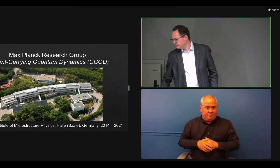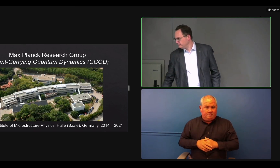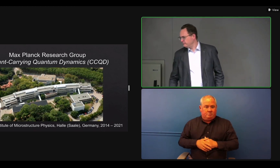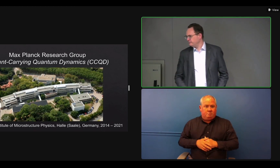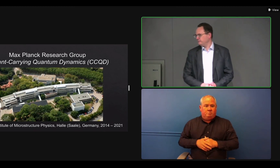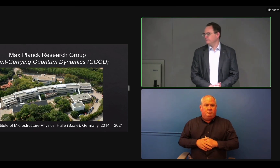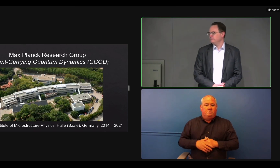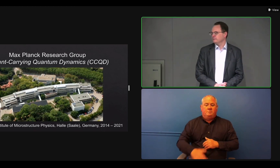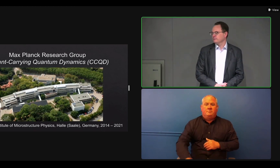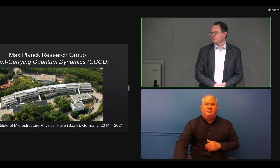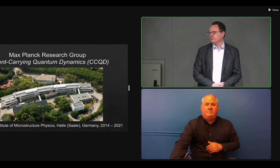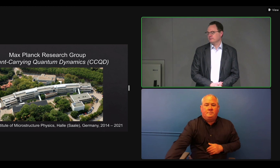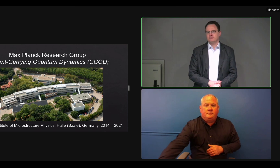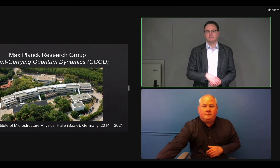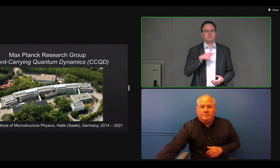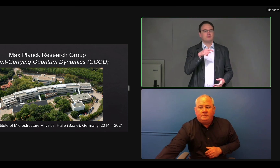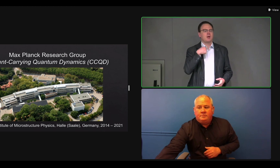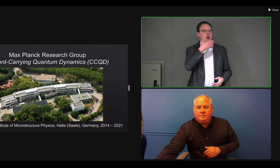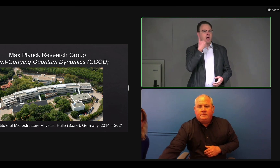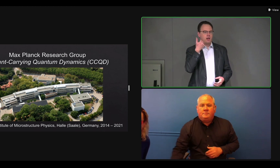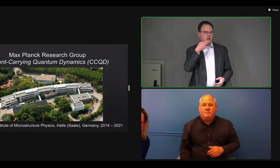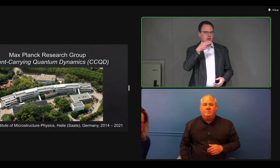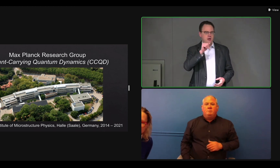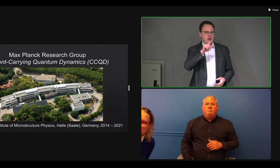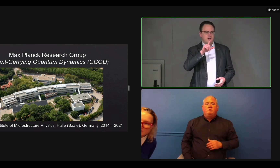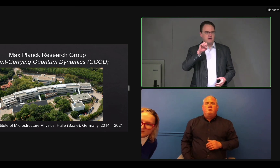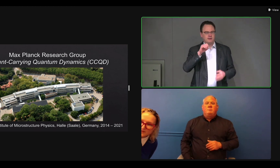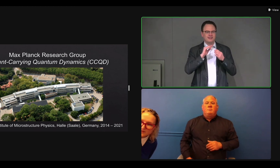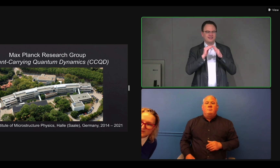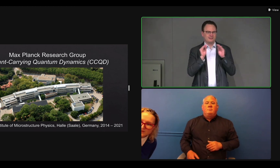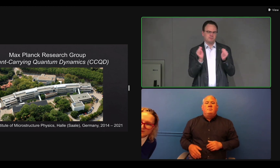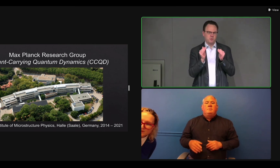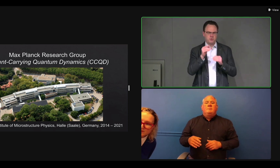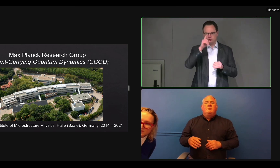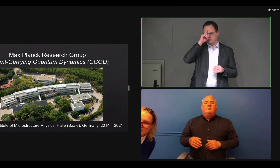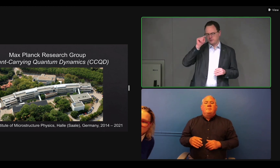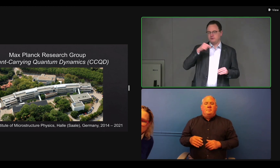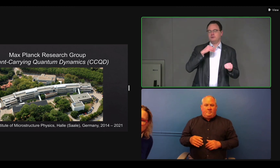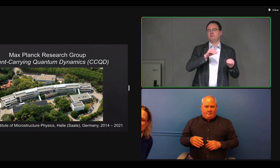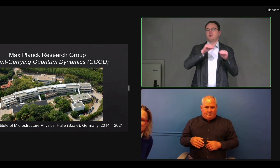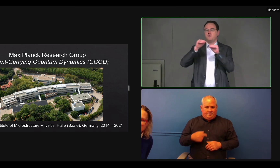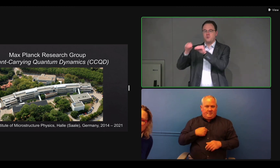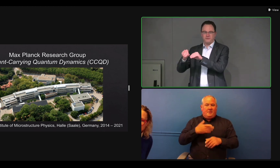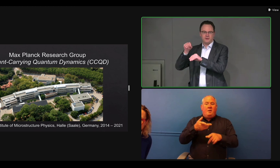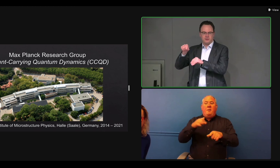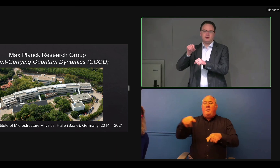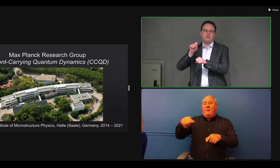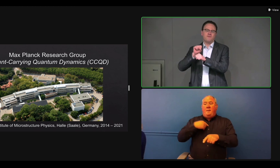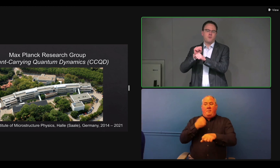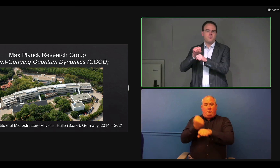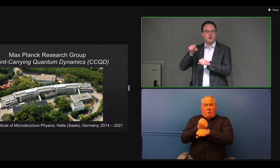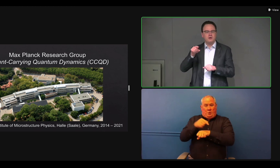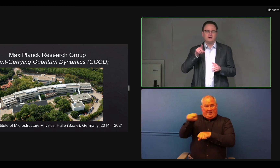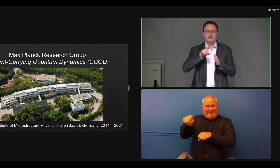theoretical chemistry, and I have been working at the Max Planck Institute for Microstructure Physics in Halle, which is a small town in